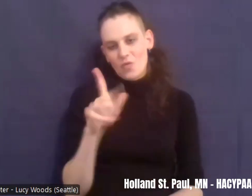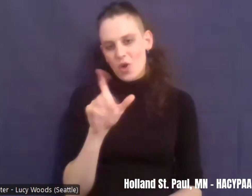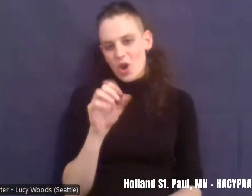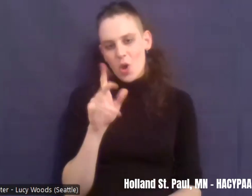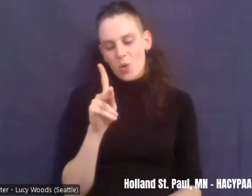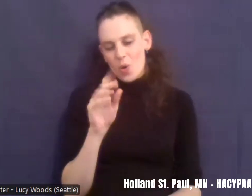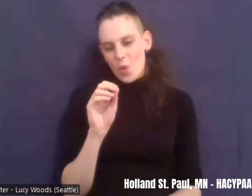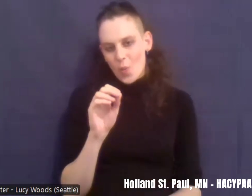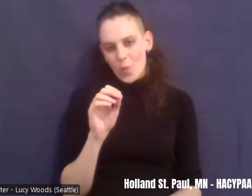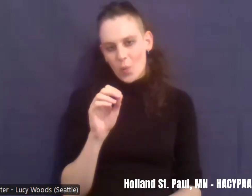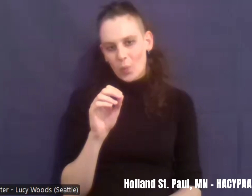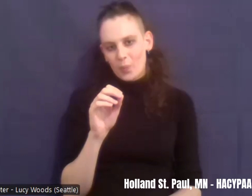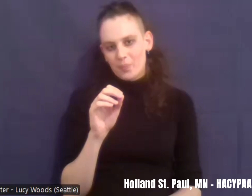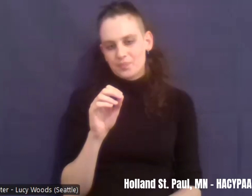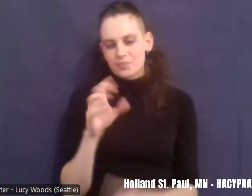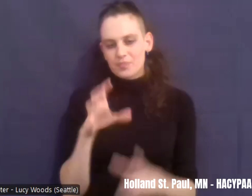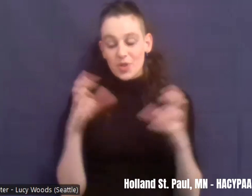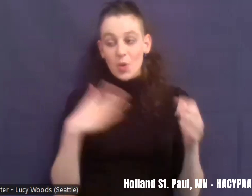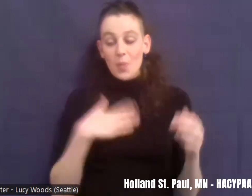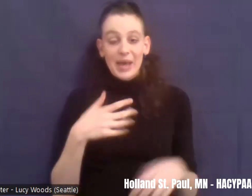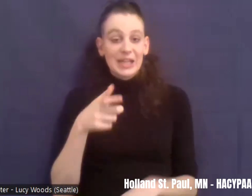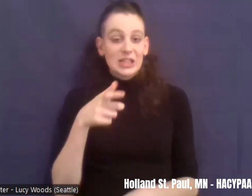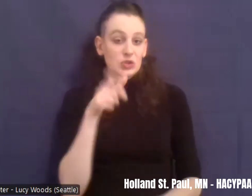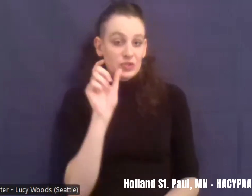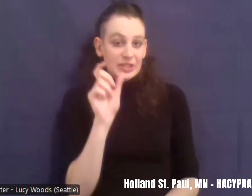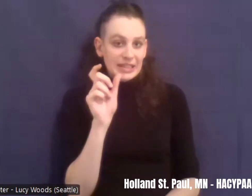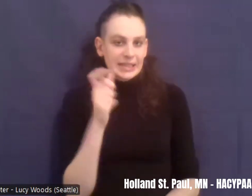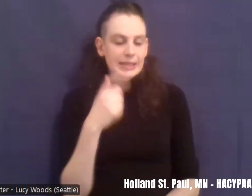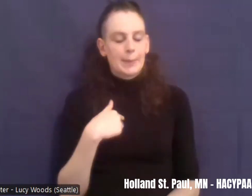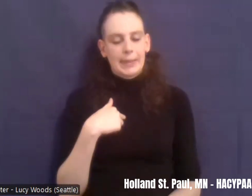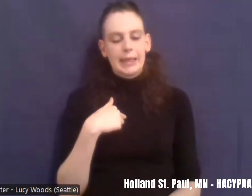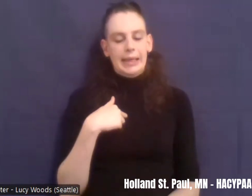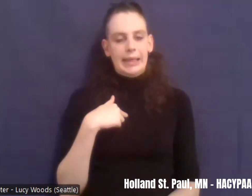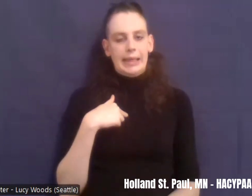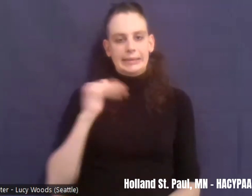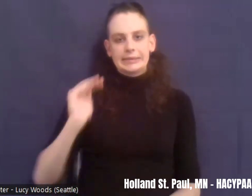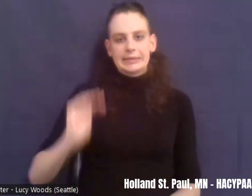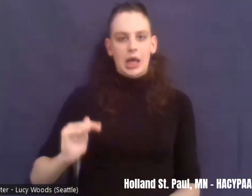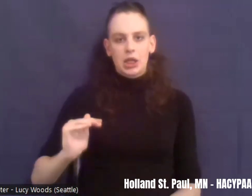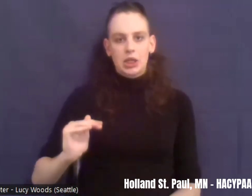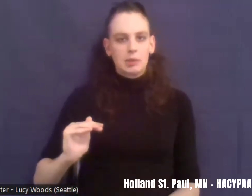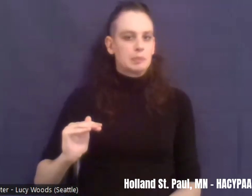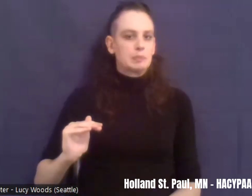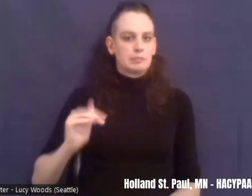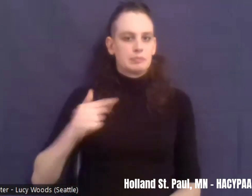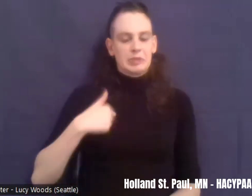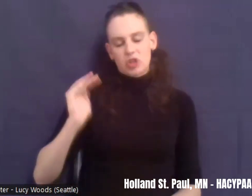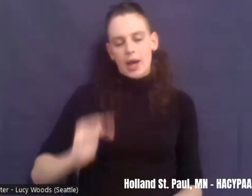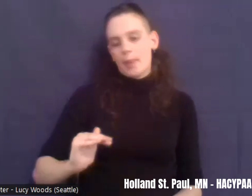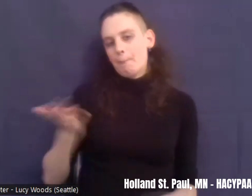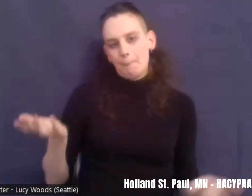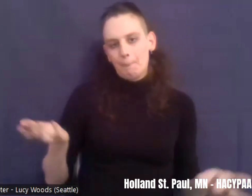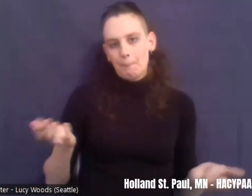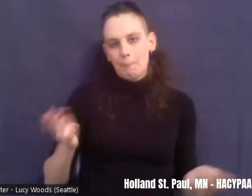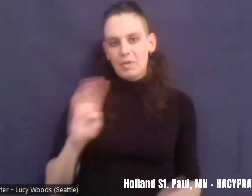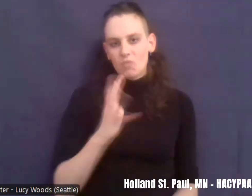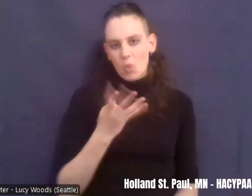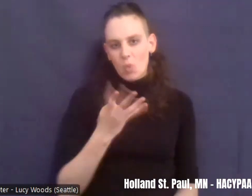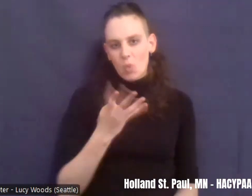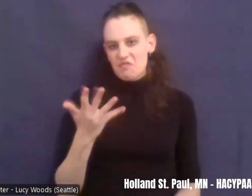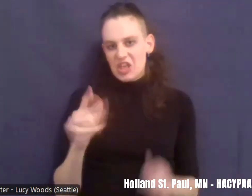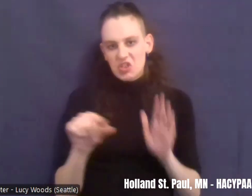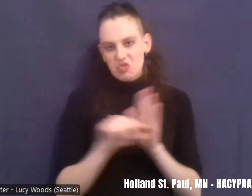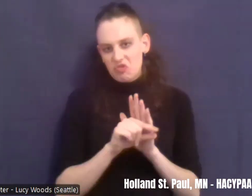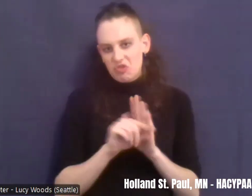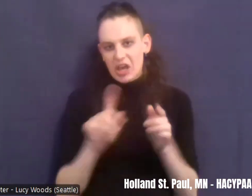my like drinking career was I was a child. Like I'll just leave it like that. I was a child. I was like in fourth, fifth grade when I like really